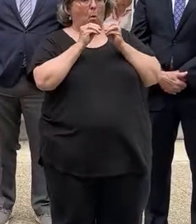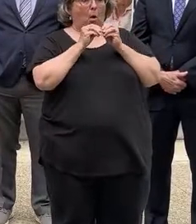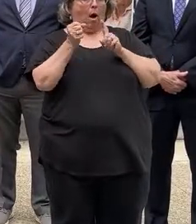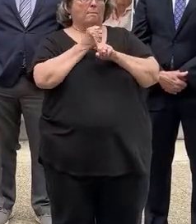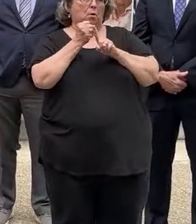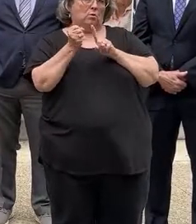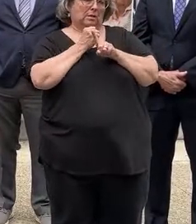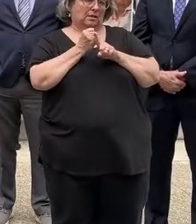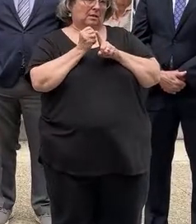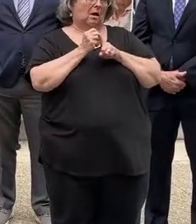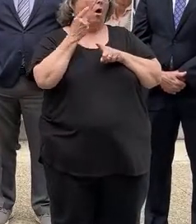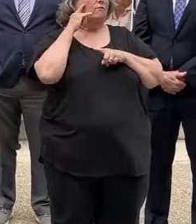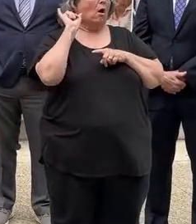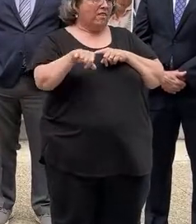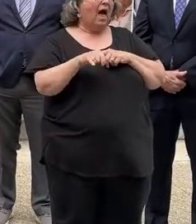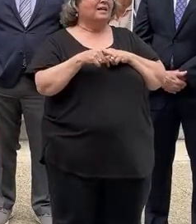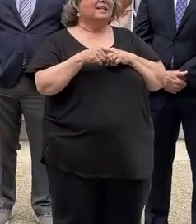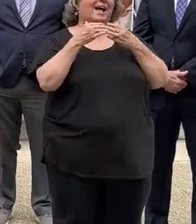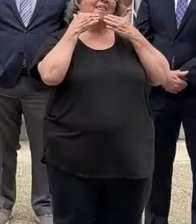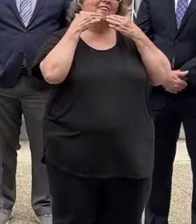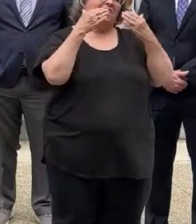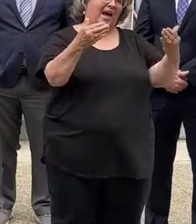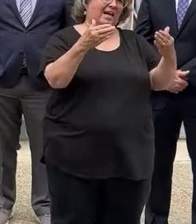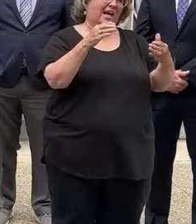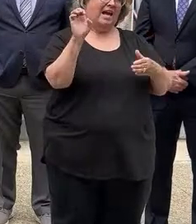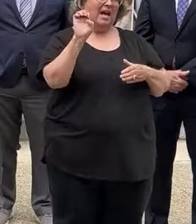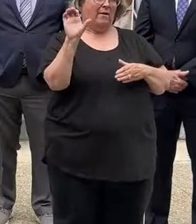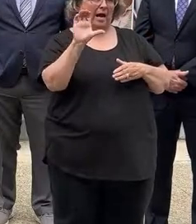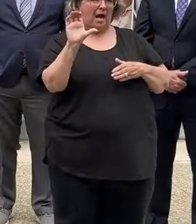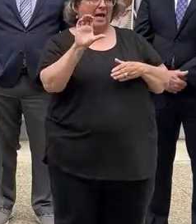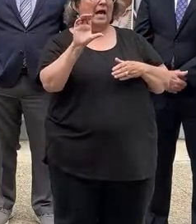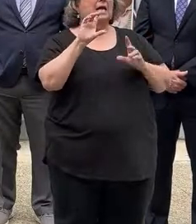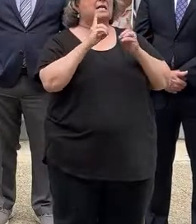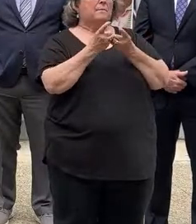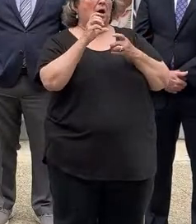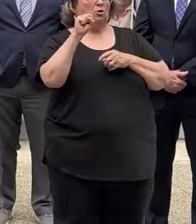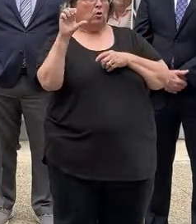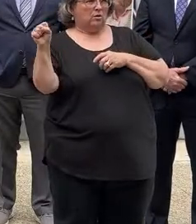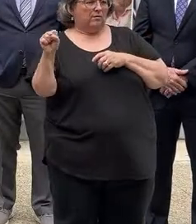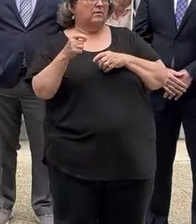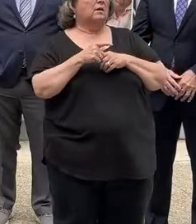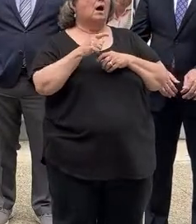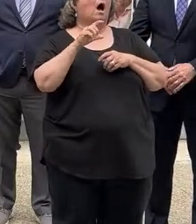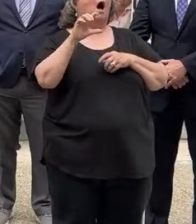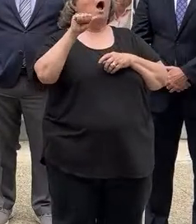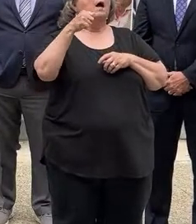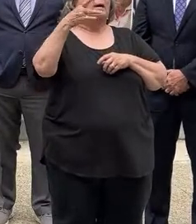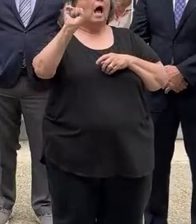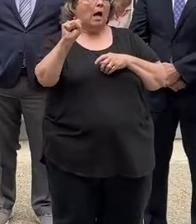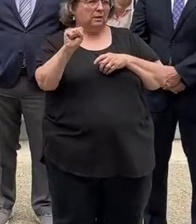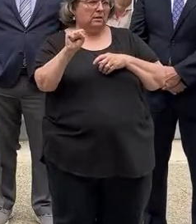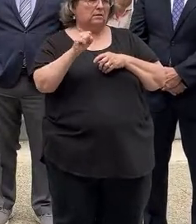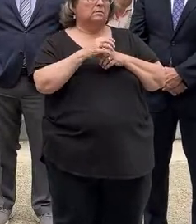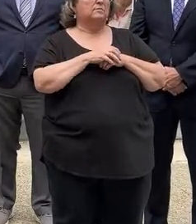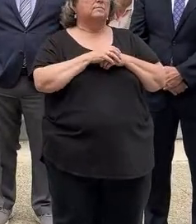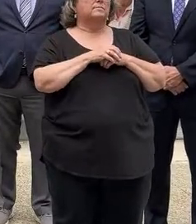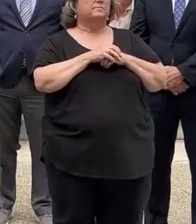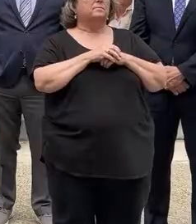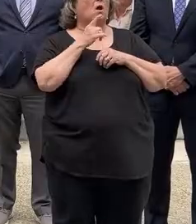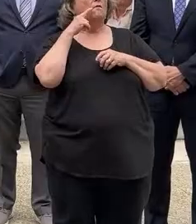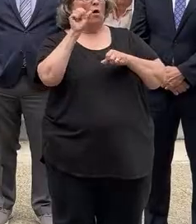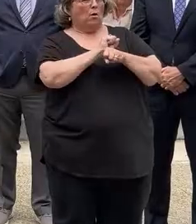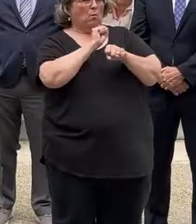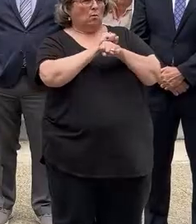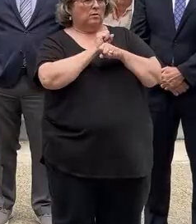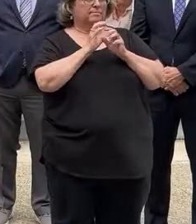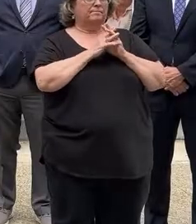abuse. And for that, I want to thank Erie County Department of Social Services, Adult Protective Services Unit for their